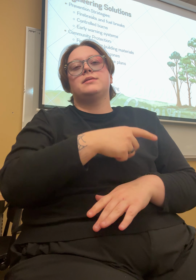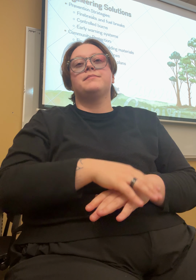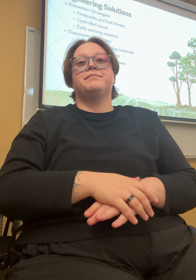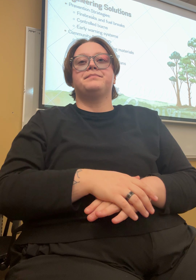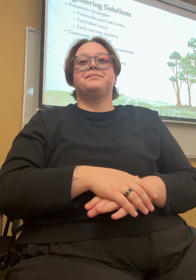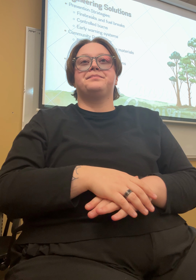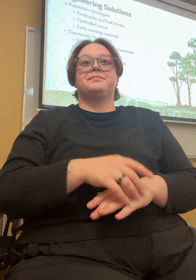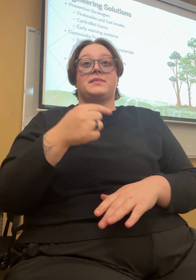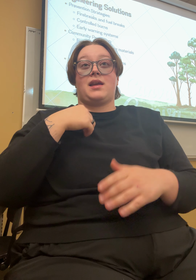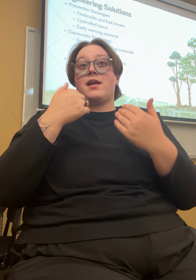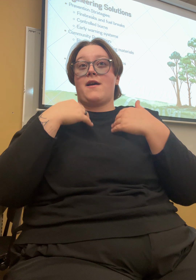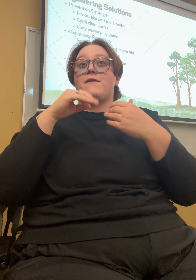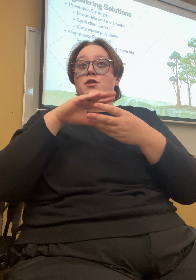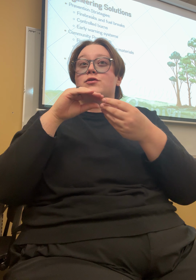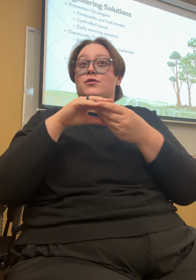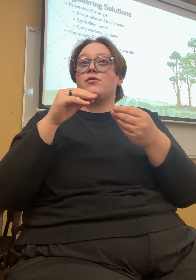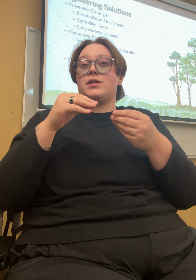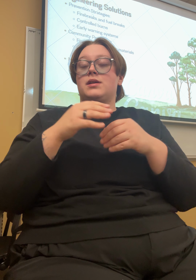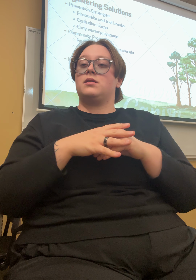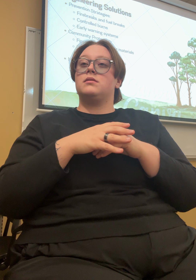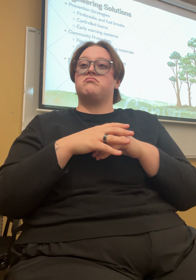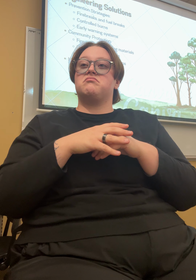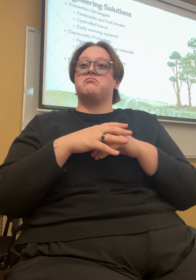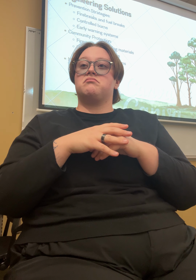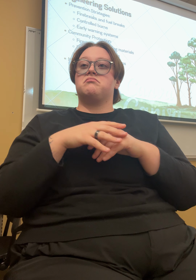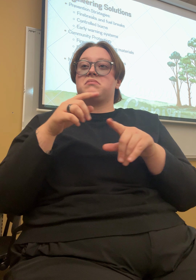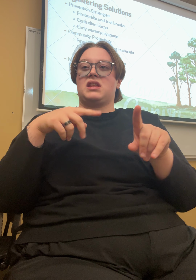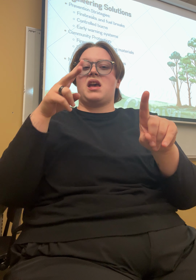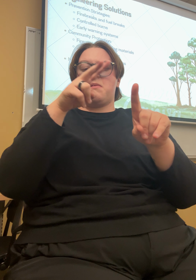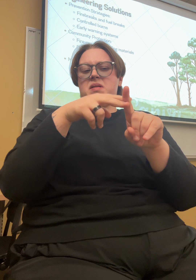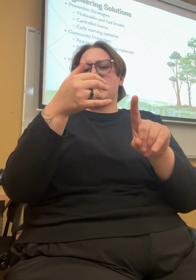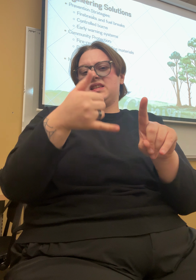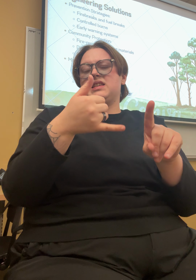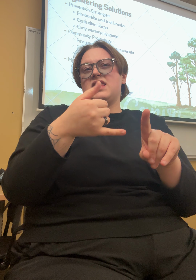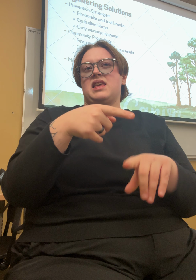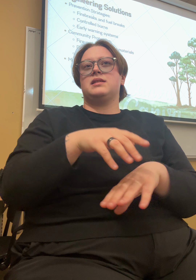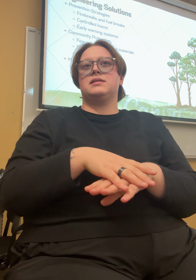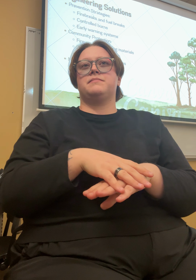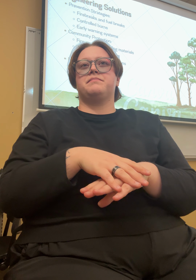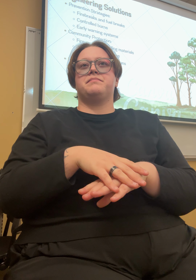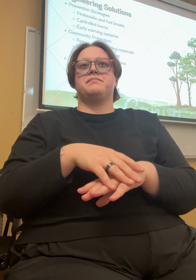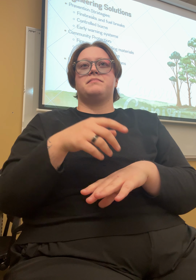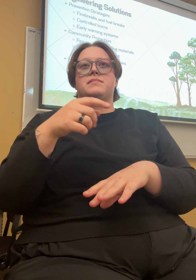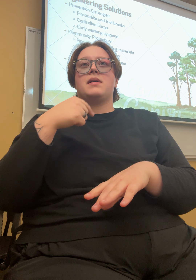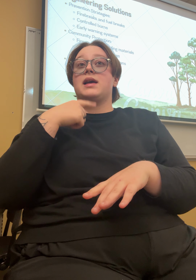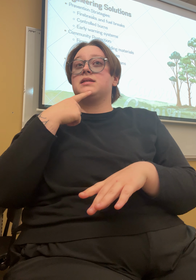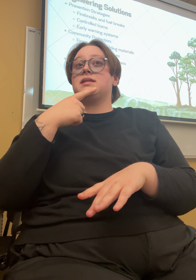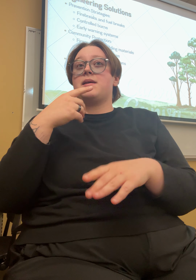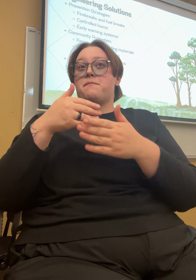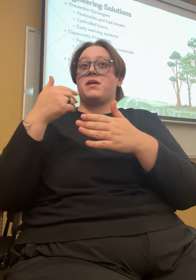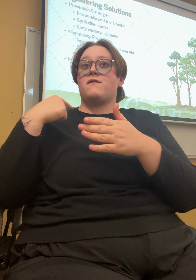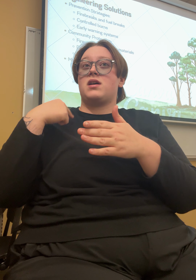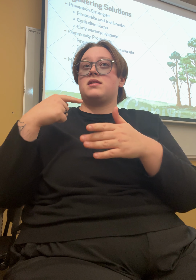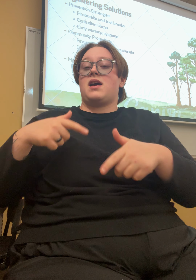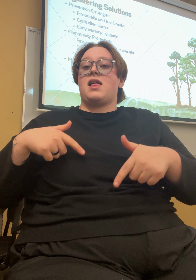a story that kind of applies to this. I've told you guys before that I live around some cornfields. We have